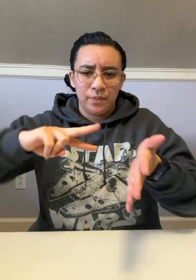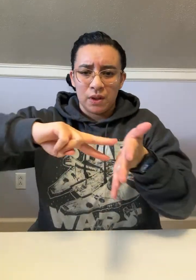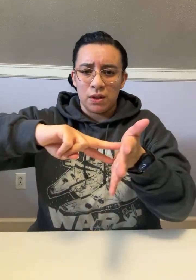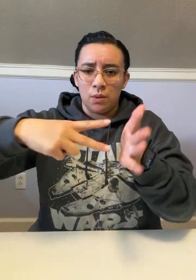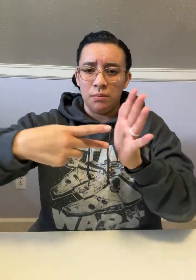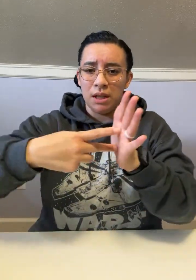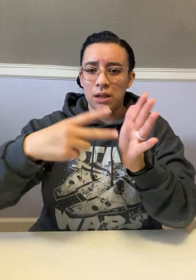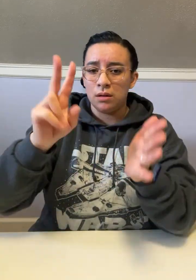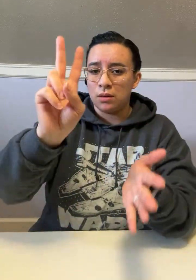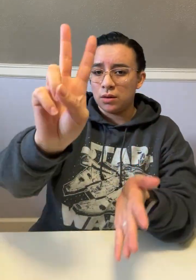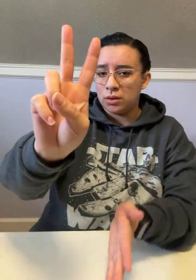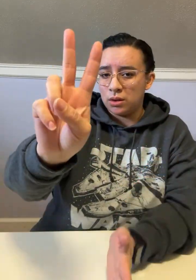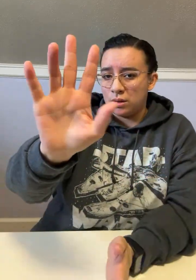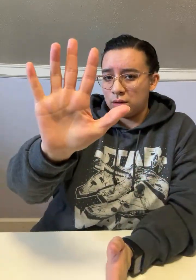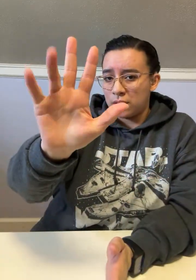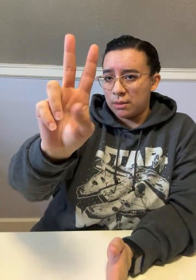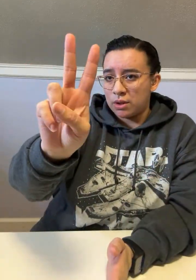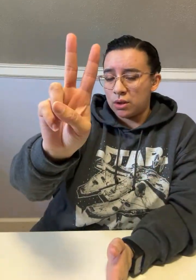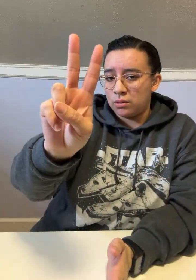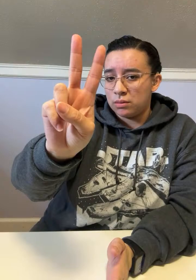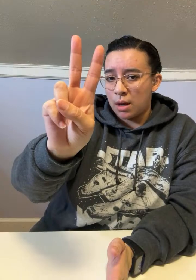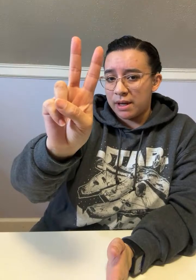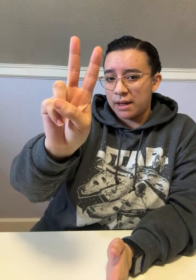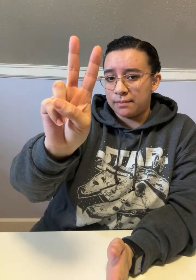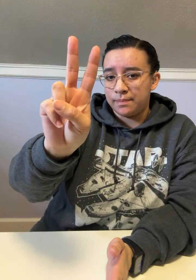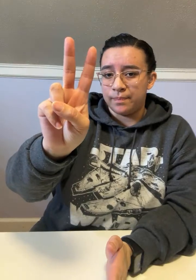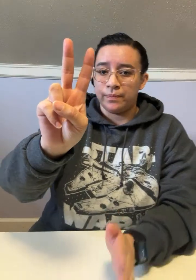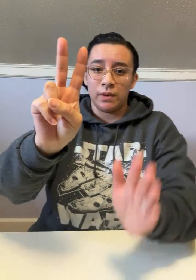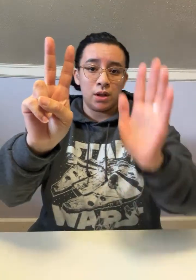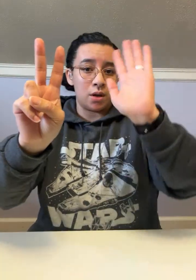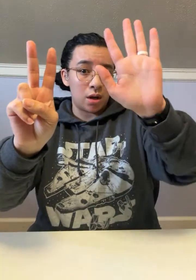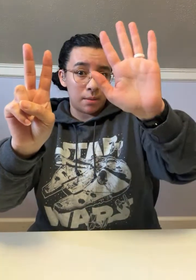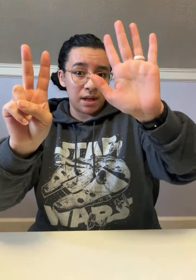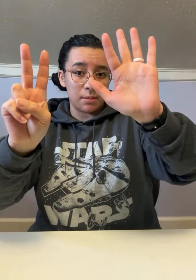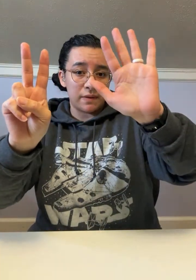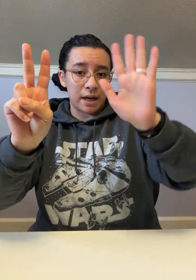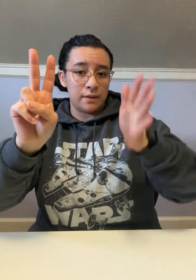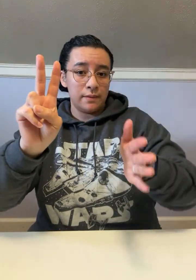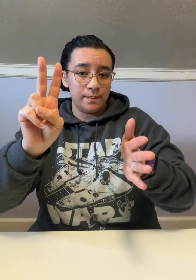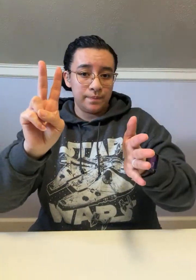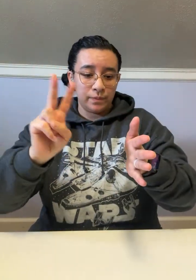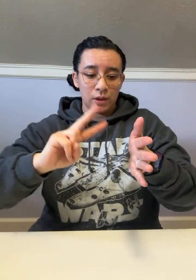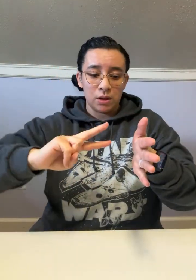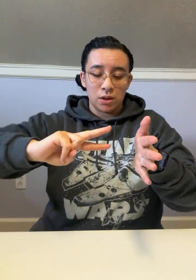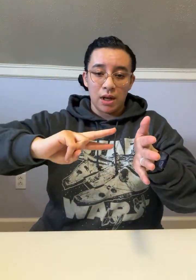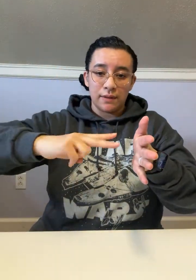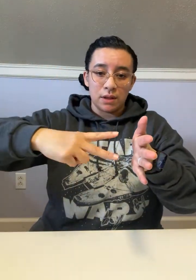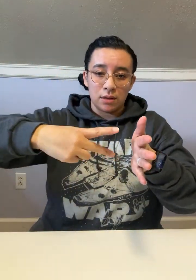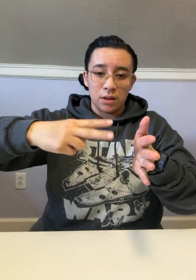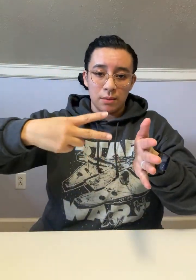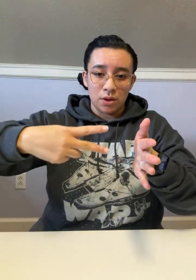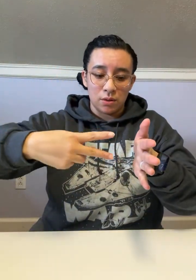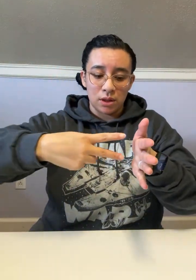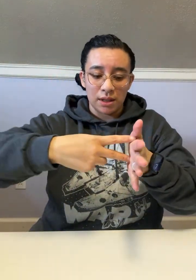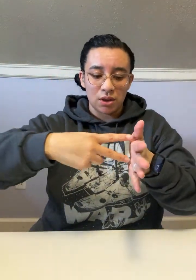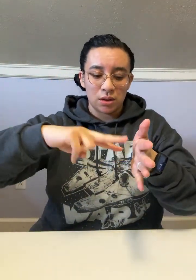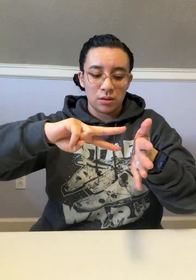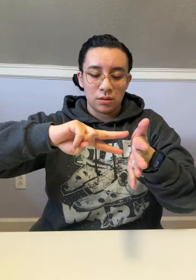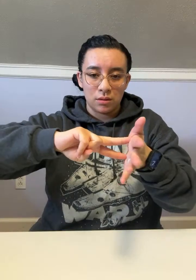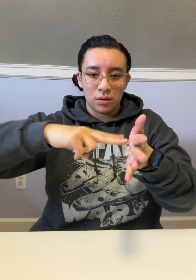So mean, so number 2, dominant hand, non-dominant hand number 5. So you have the number 2 touch, you go